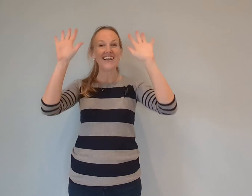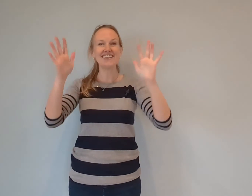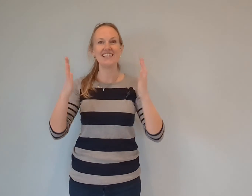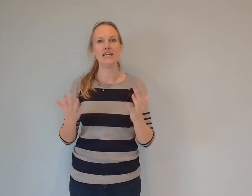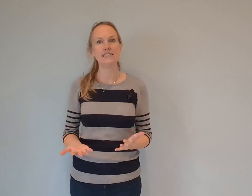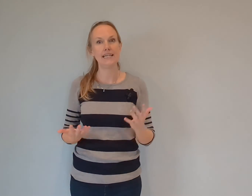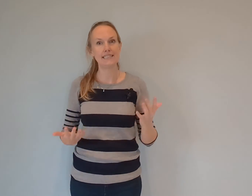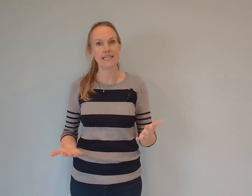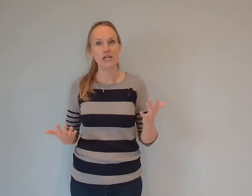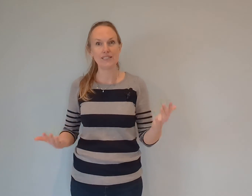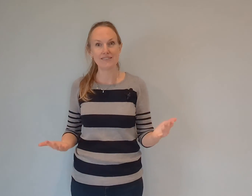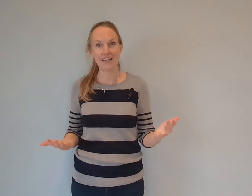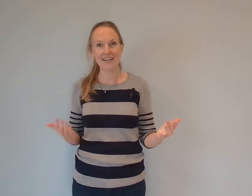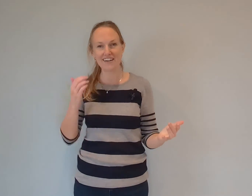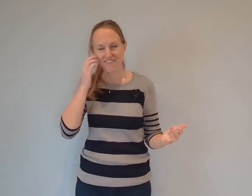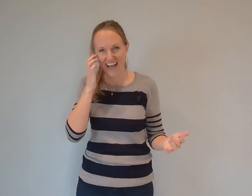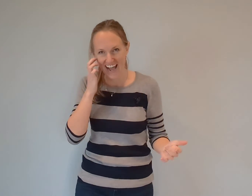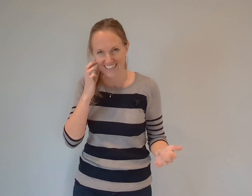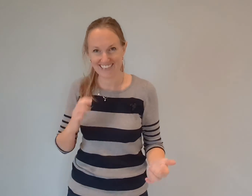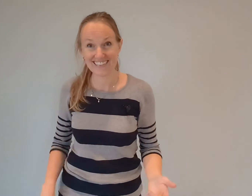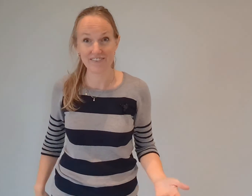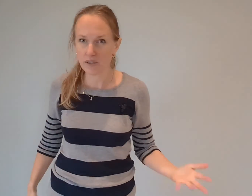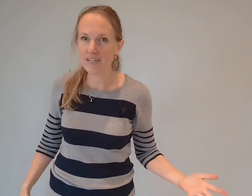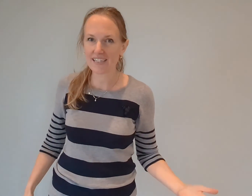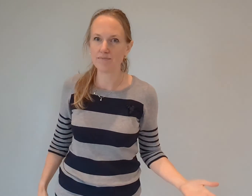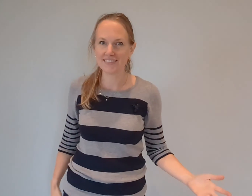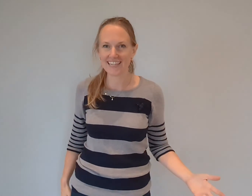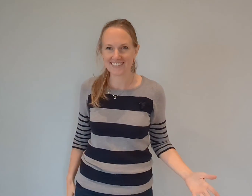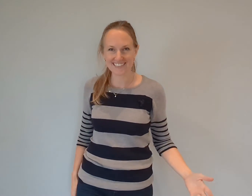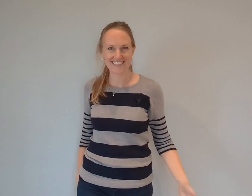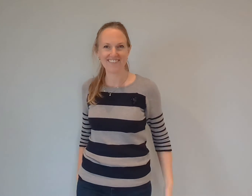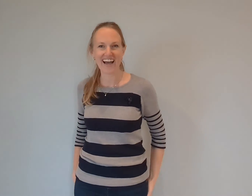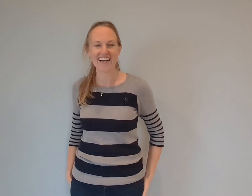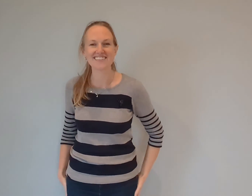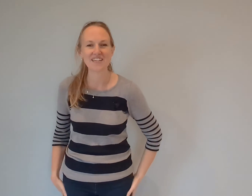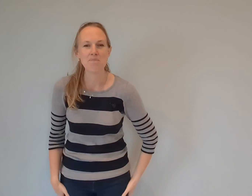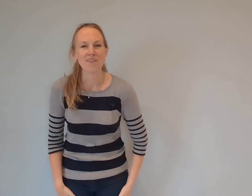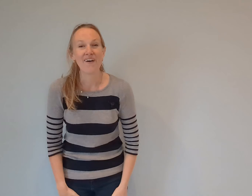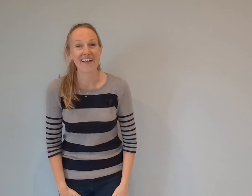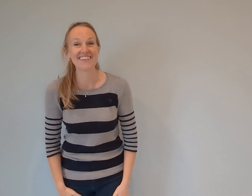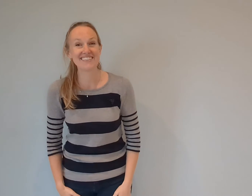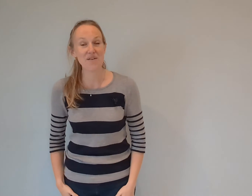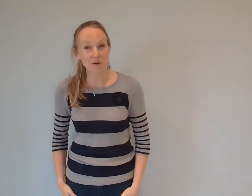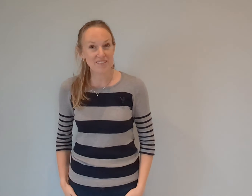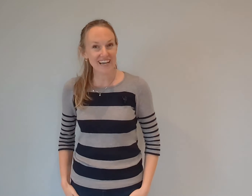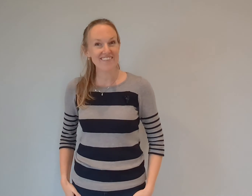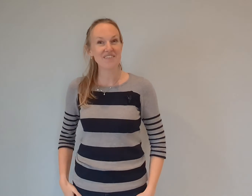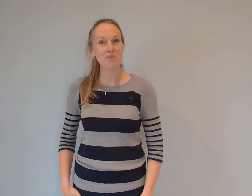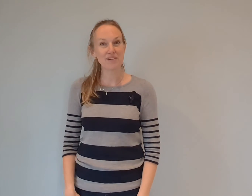great things. Yes, I know it's very fast. It's Phil Wickham tends to sing fast. Okay, let's try it one more time and then we'll put the